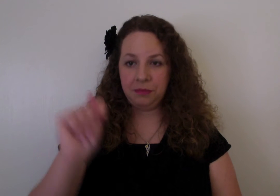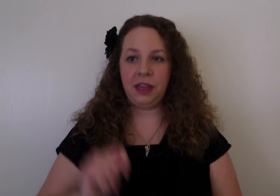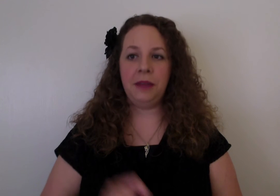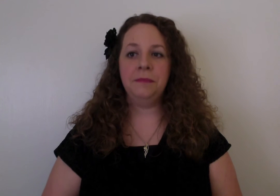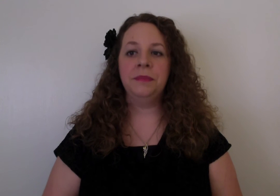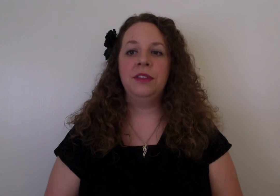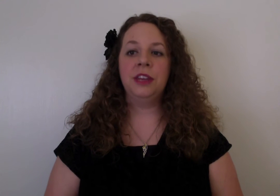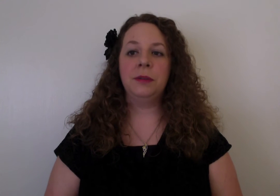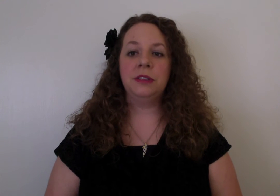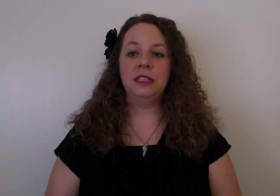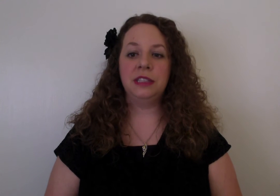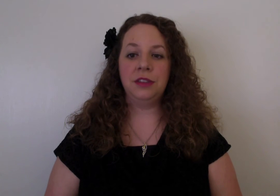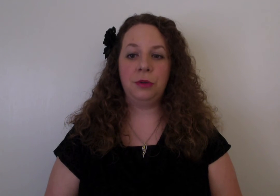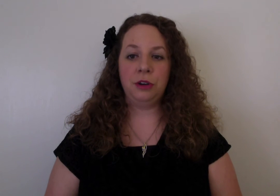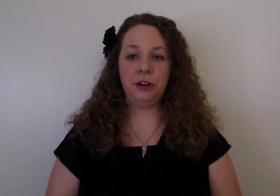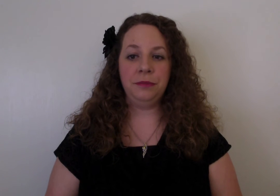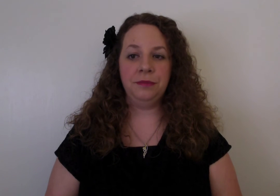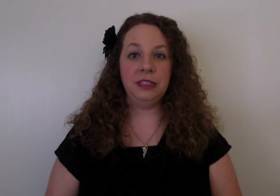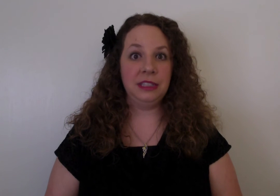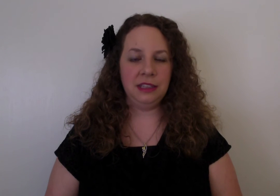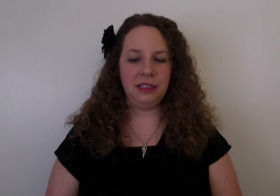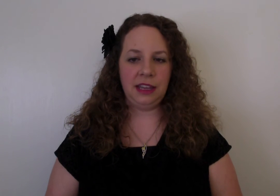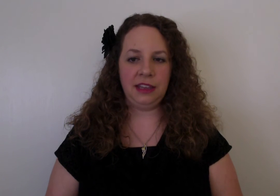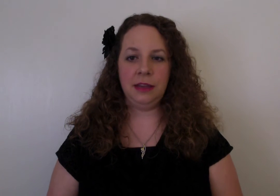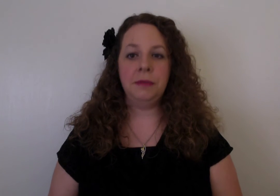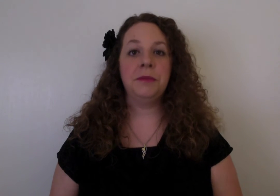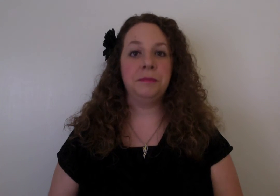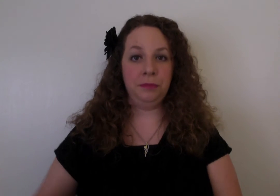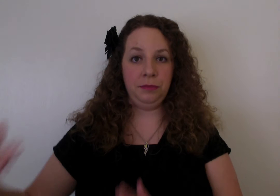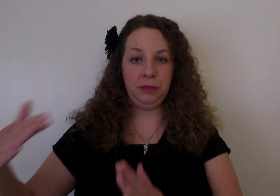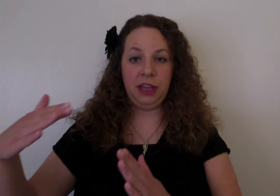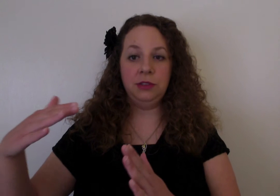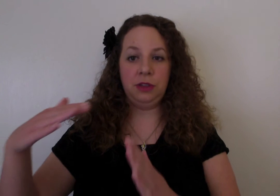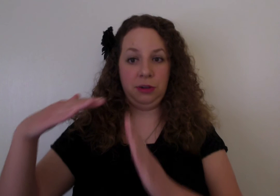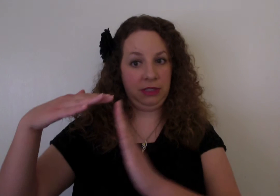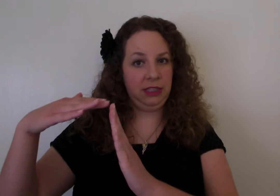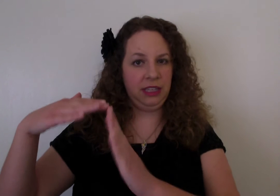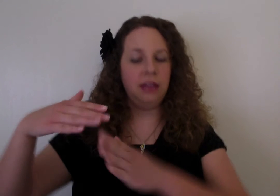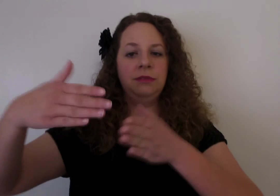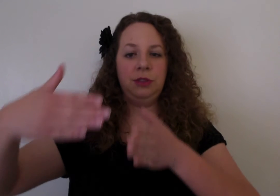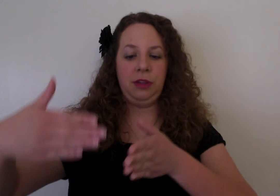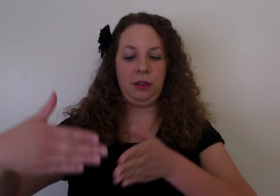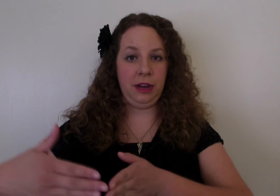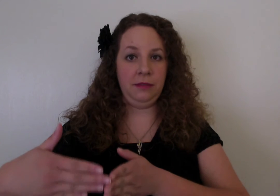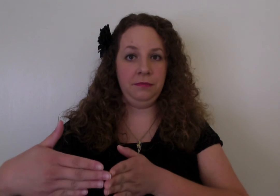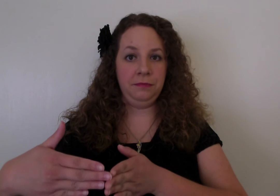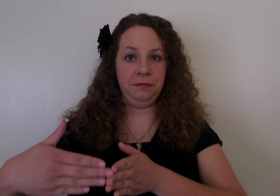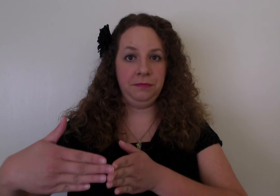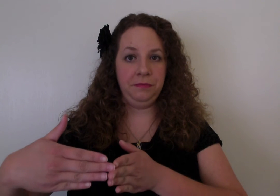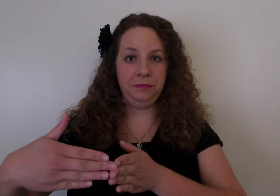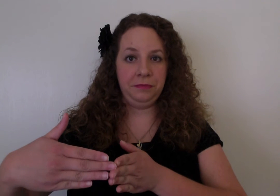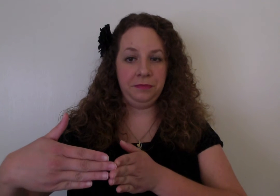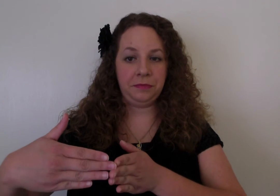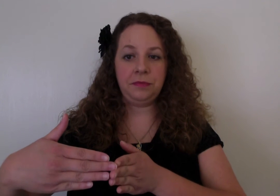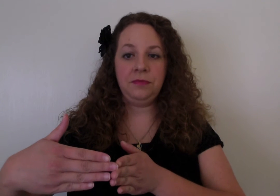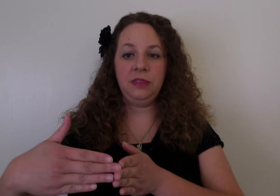Okay, then I'm going to sign the corner. This is the second step. Okay, so I know it's this side, so I can go here. Okay,